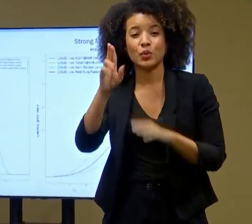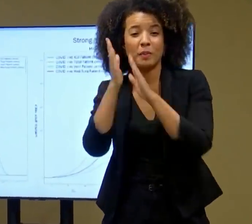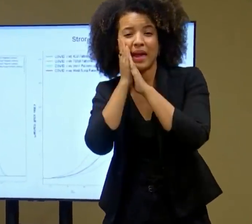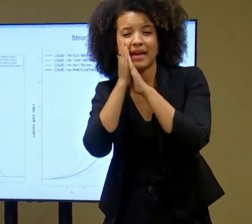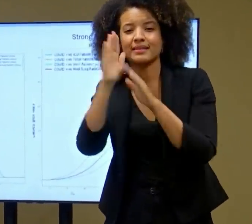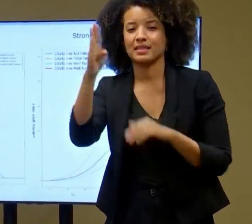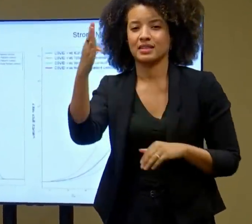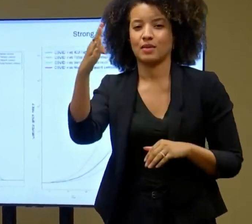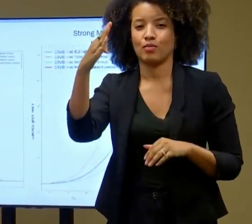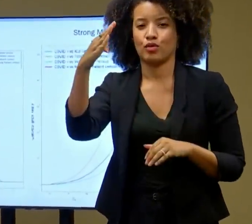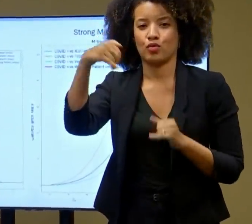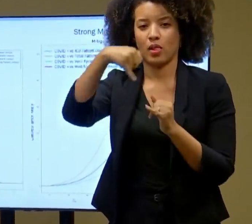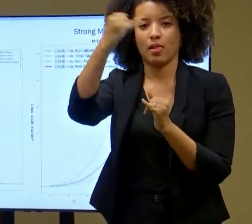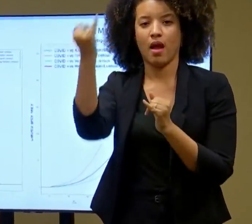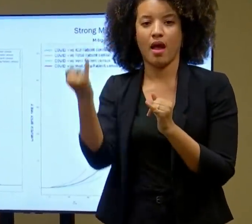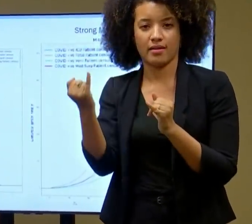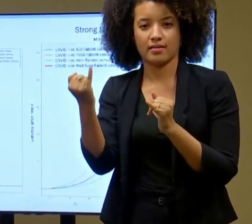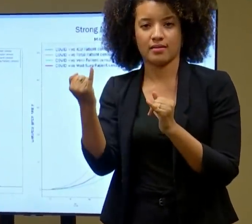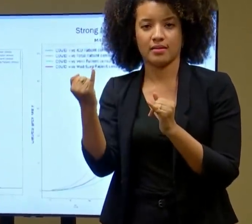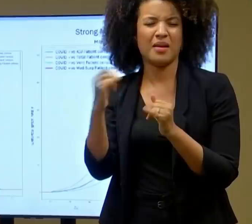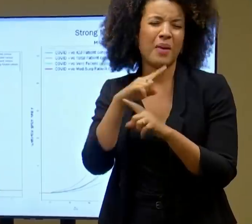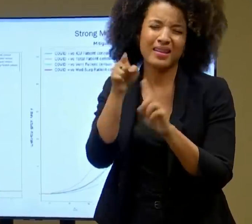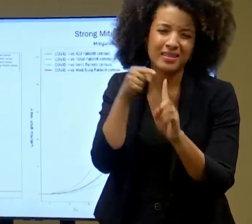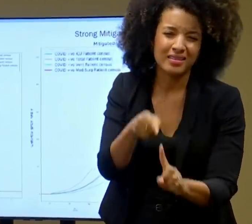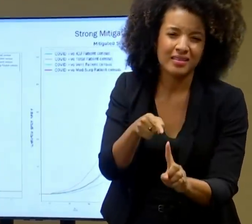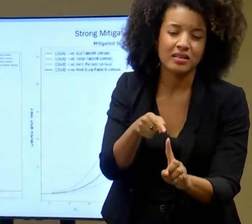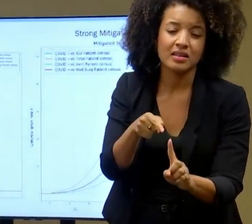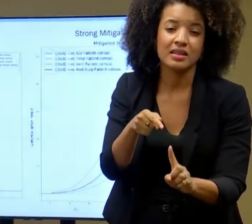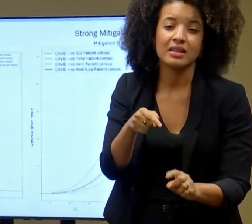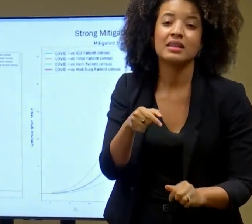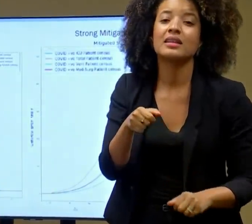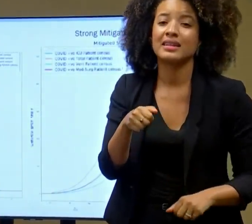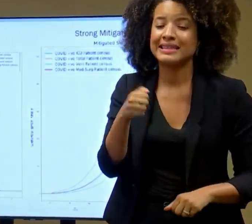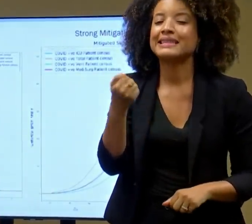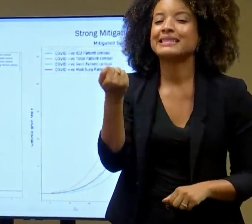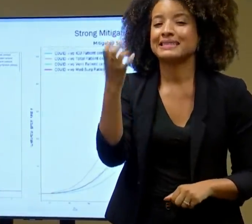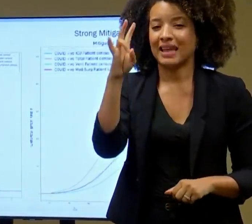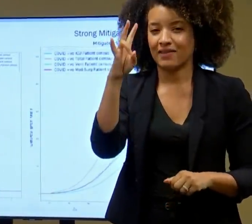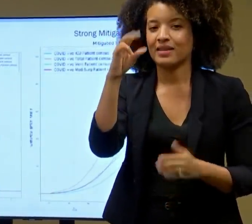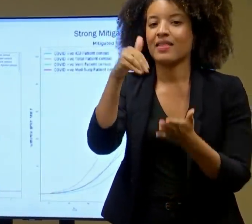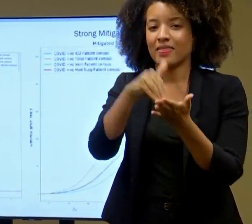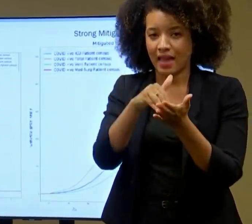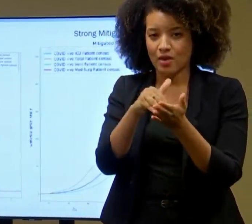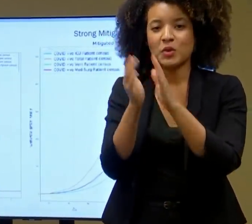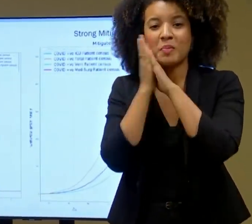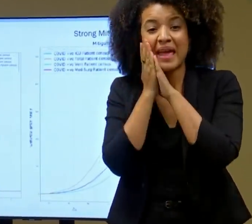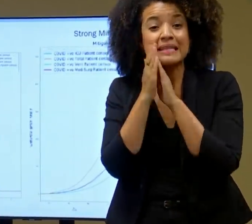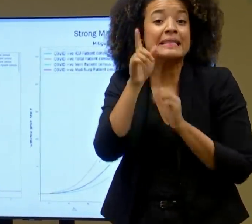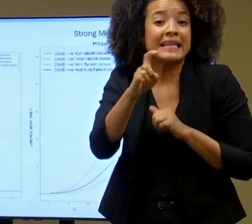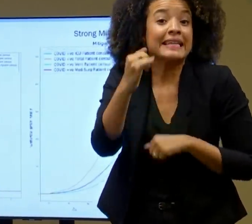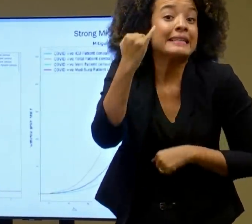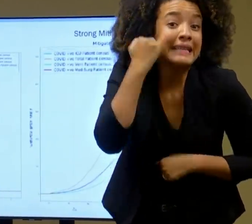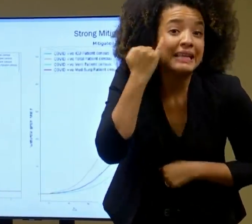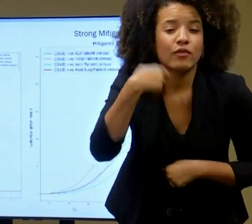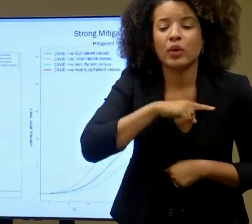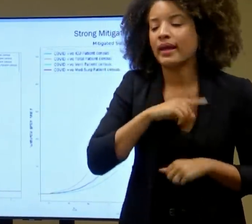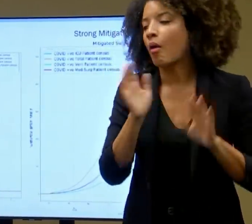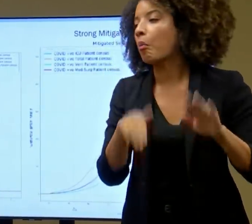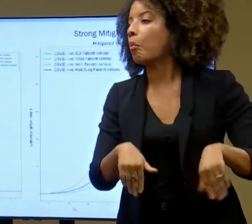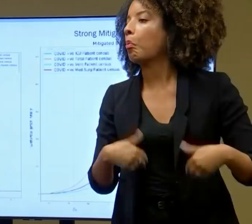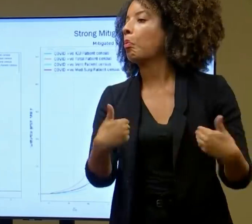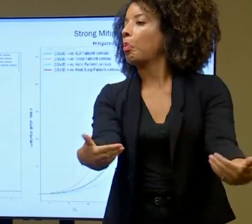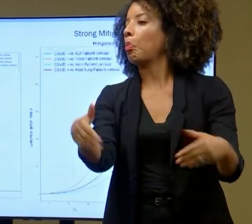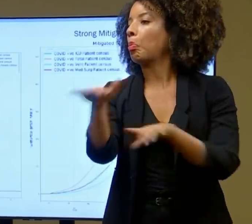line and others. But bottom line, 17,000 hospitalized beds would be needed if we had done nothing. As the judge